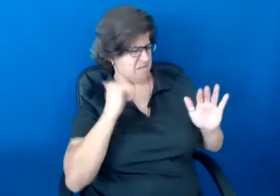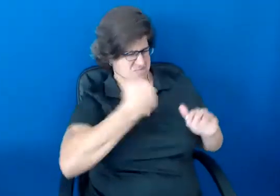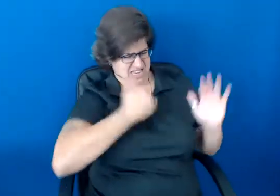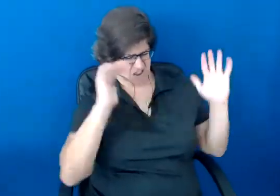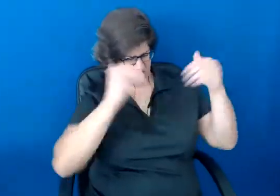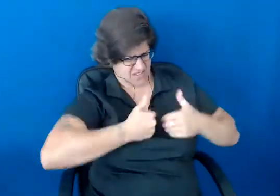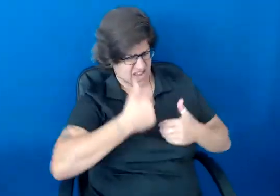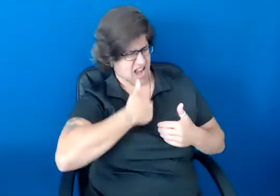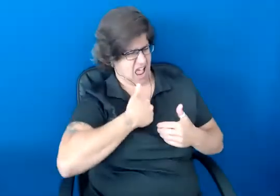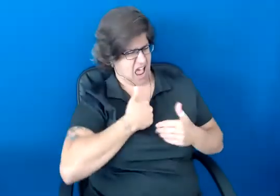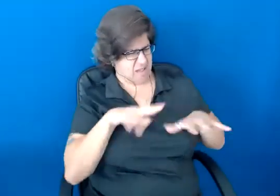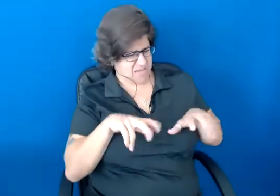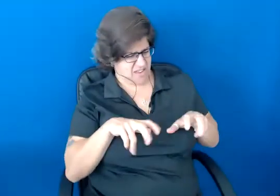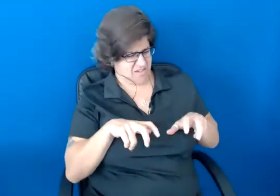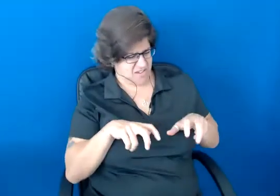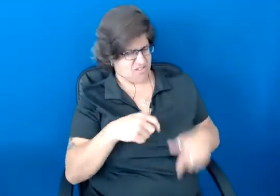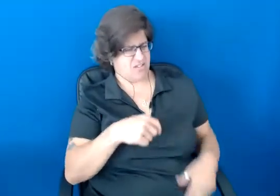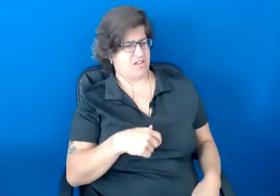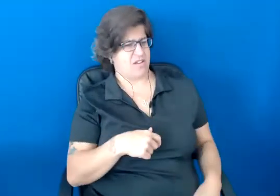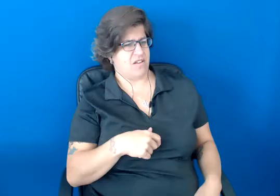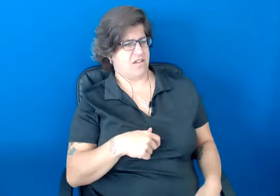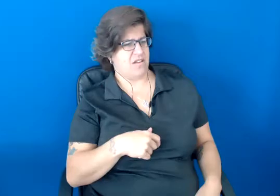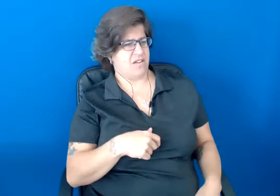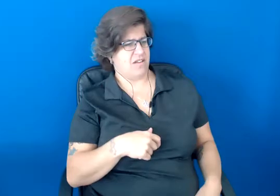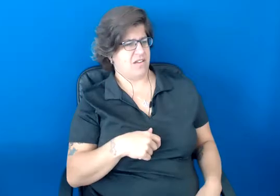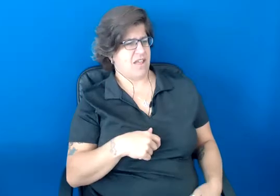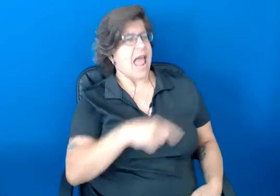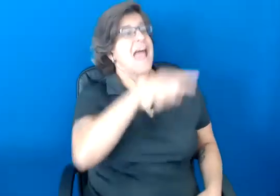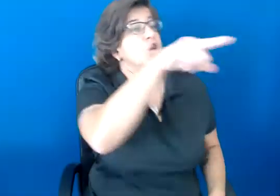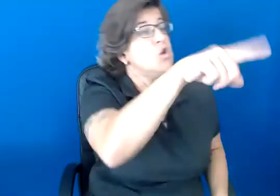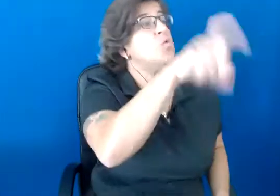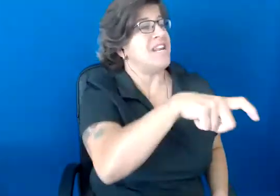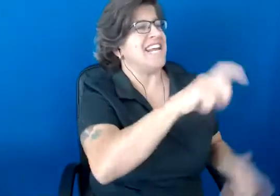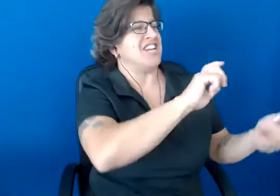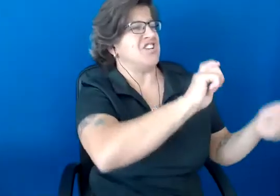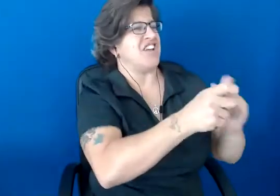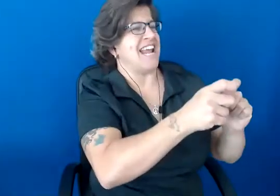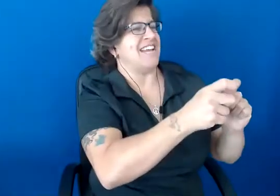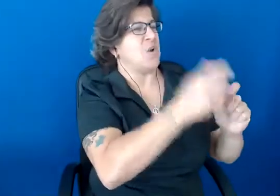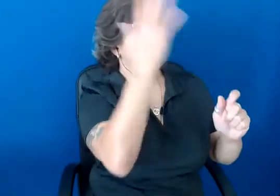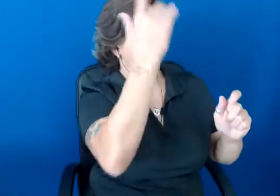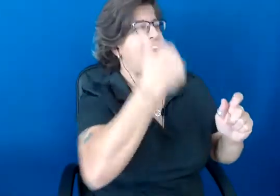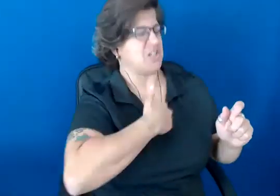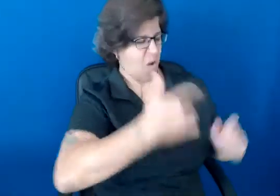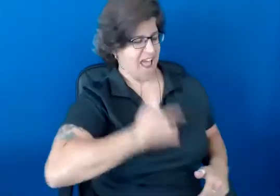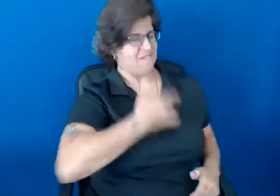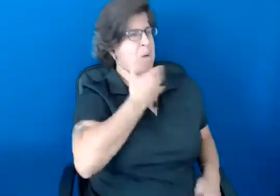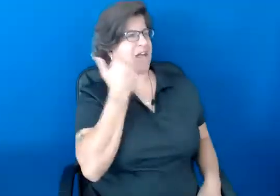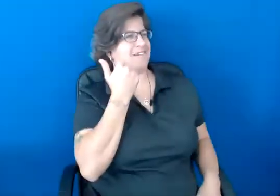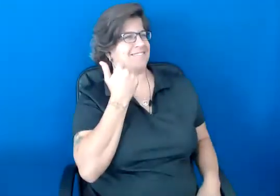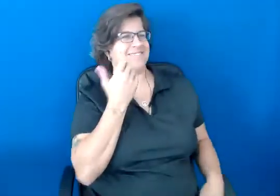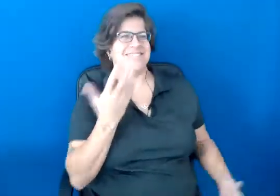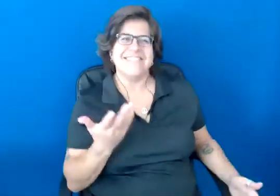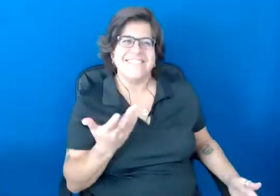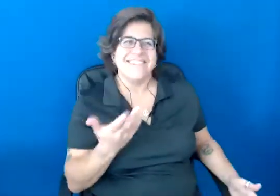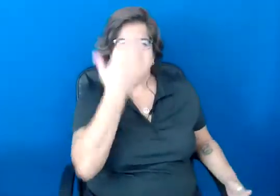And then I go immediately into, and you need to change so that I can feel better. So I'm just wondering, like, I don't know. I guess, I don't